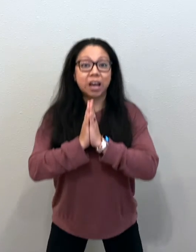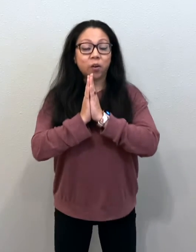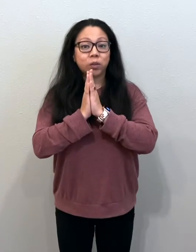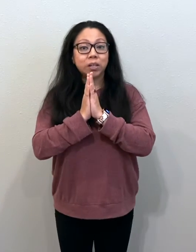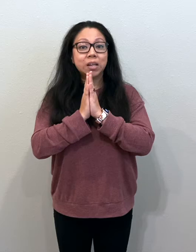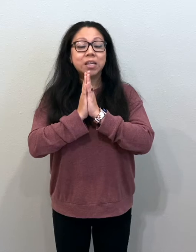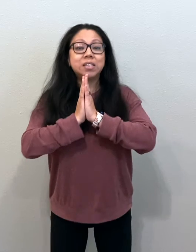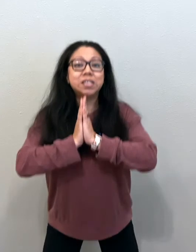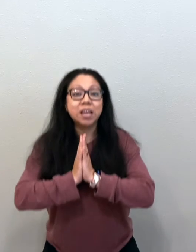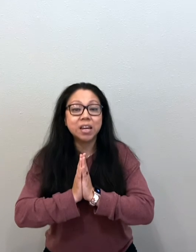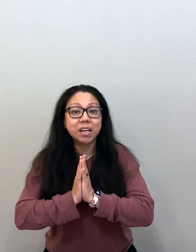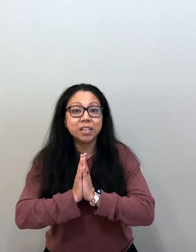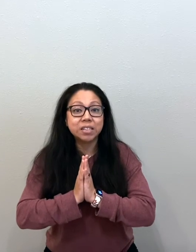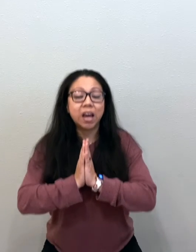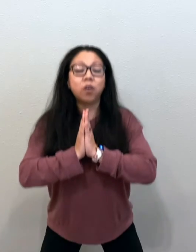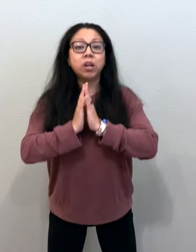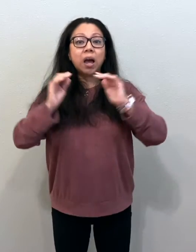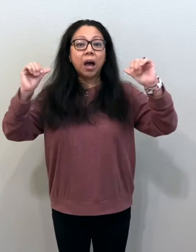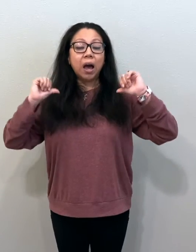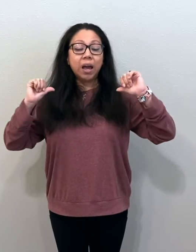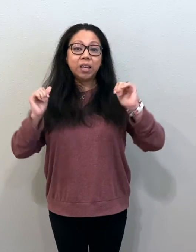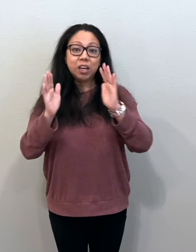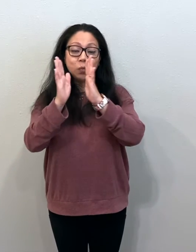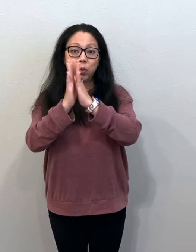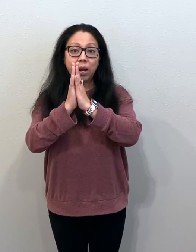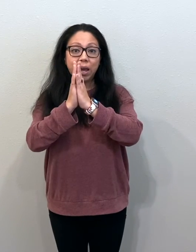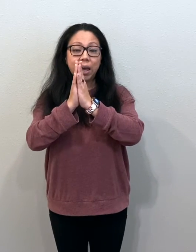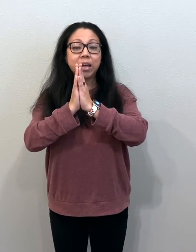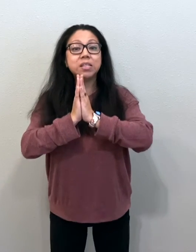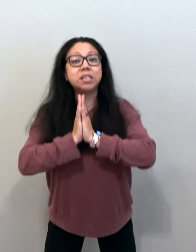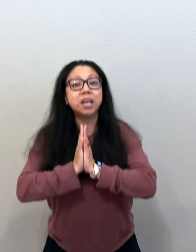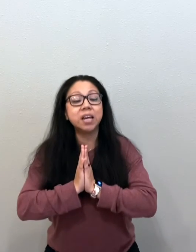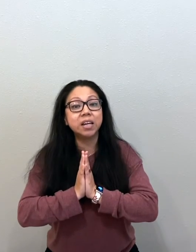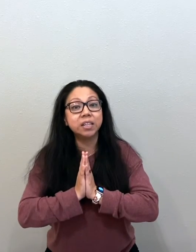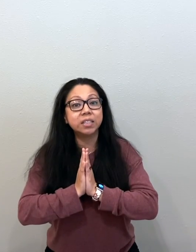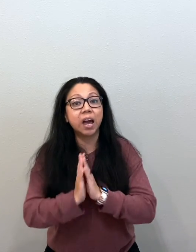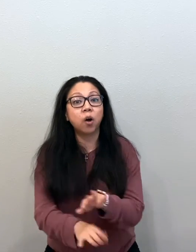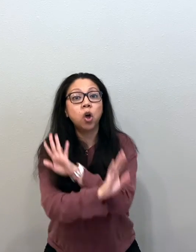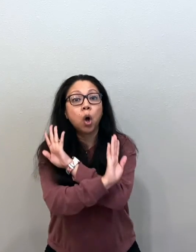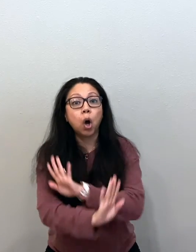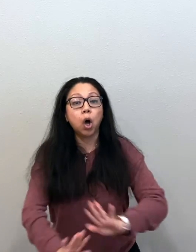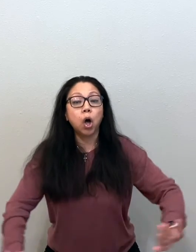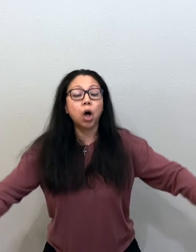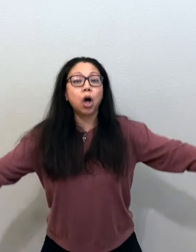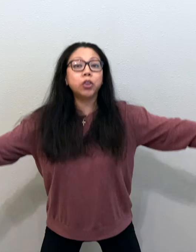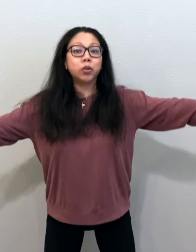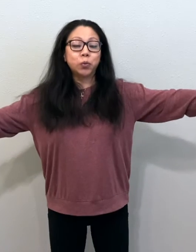down, sitting down. I can pray sitting down all through